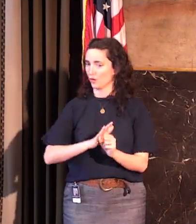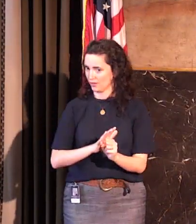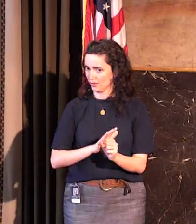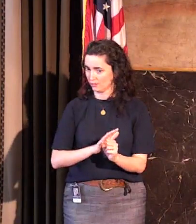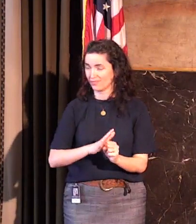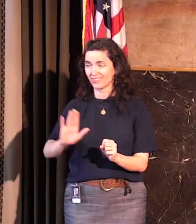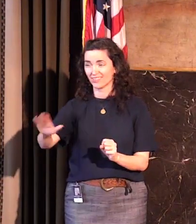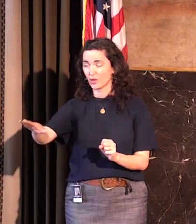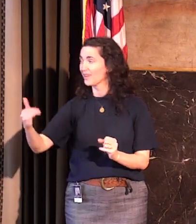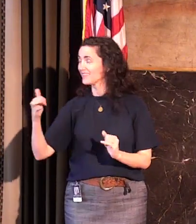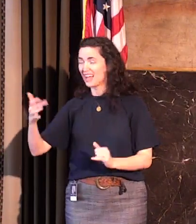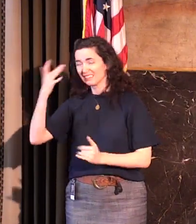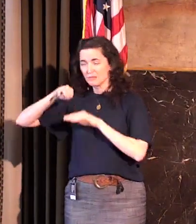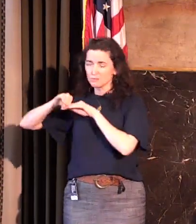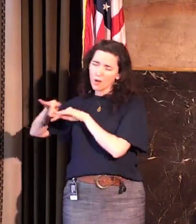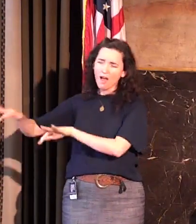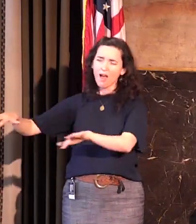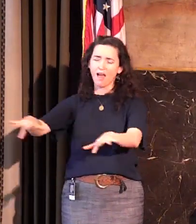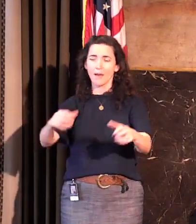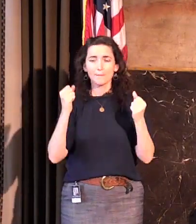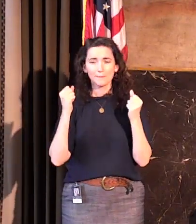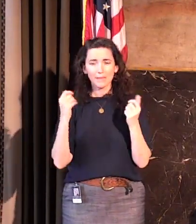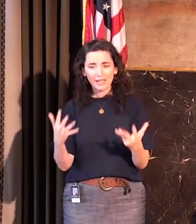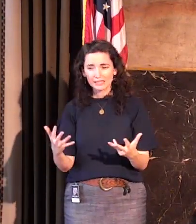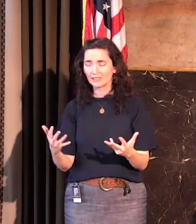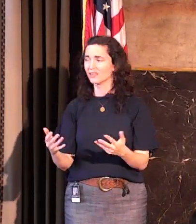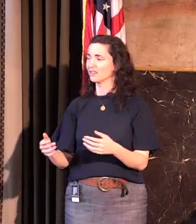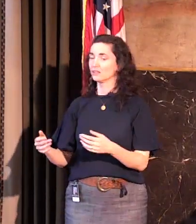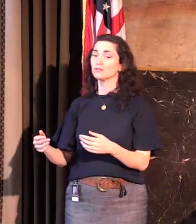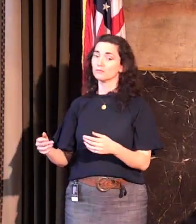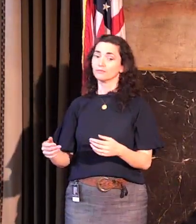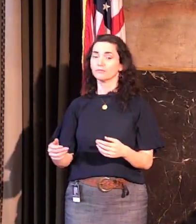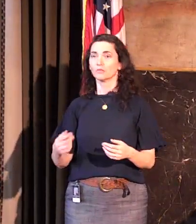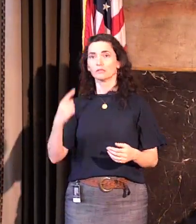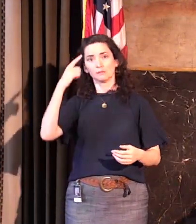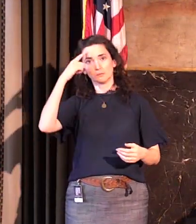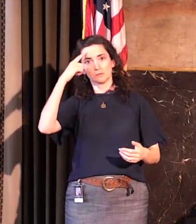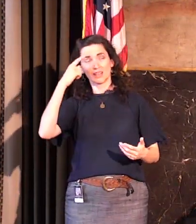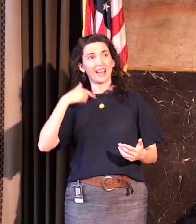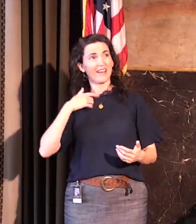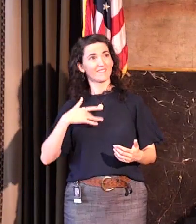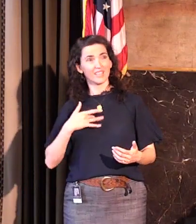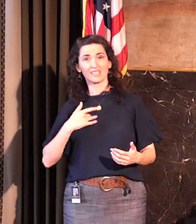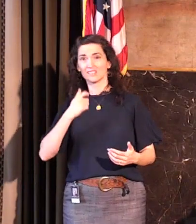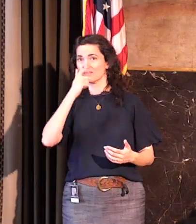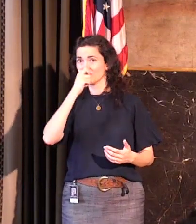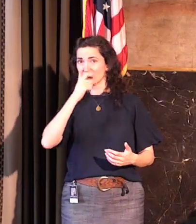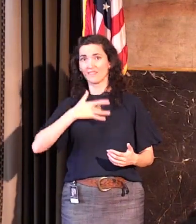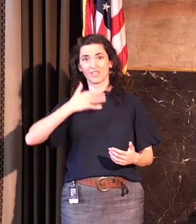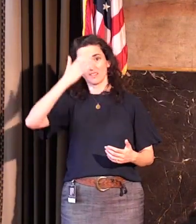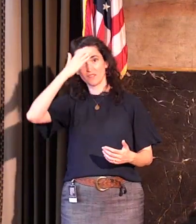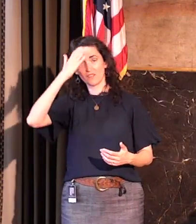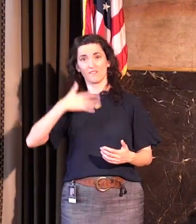of transmission that is out there, the number of cases, the percent positivity, you should absolutely assume that you have